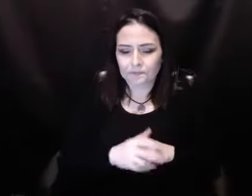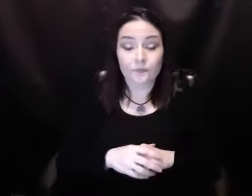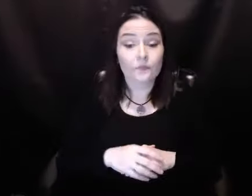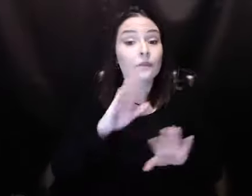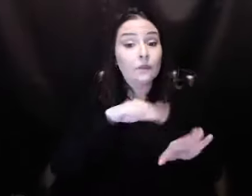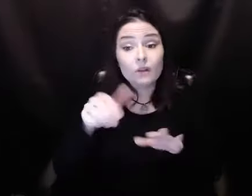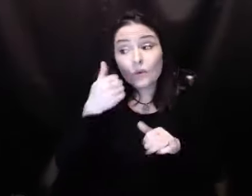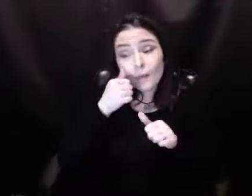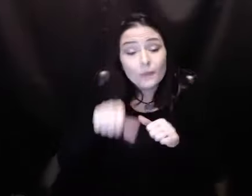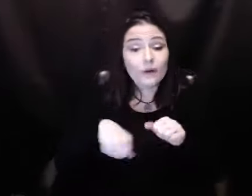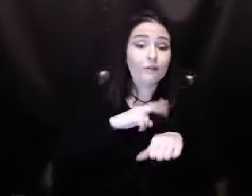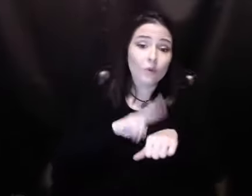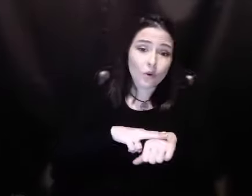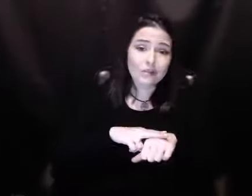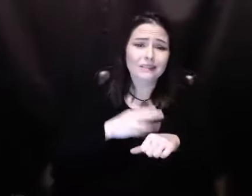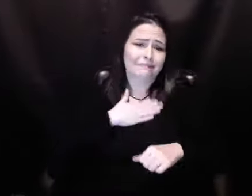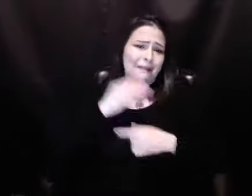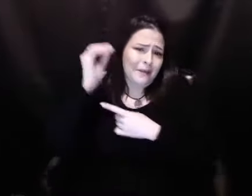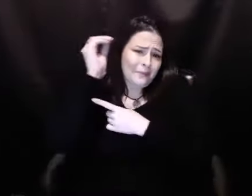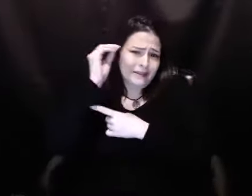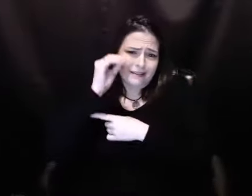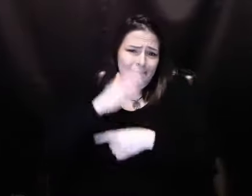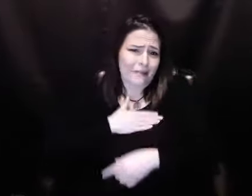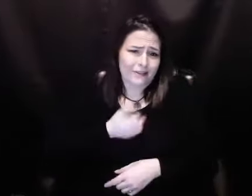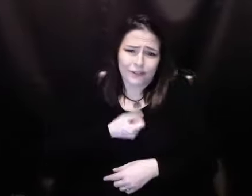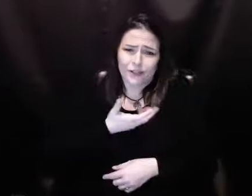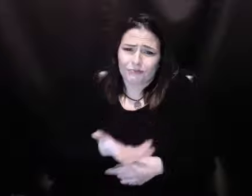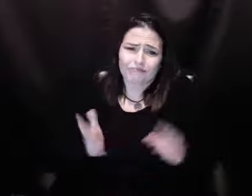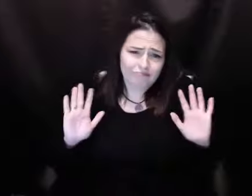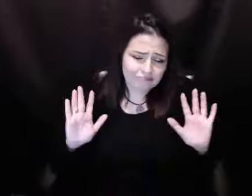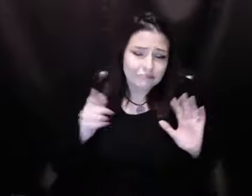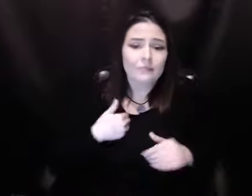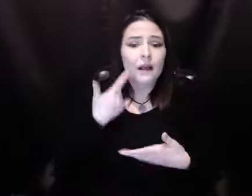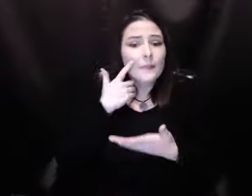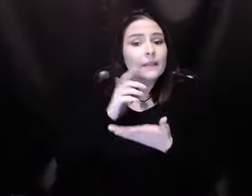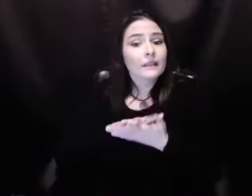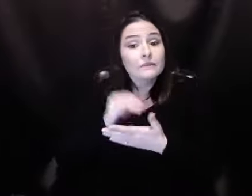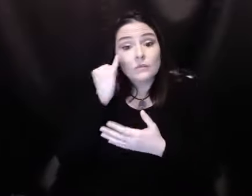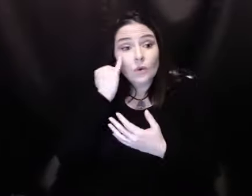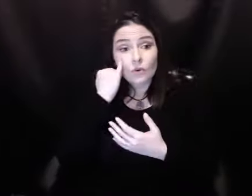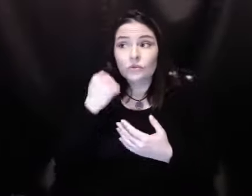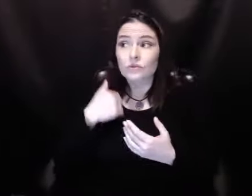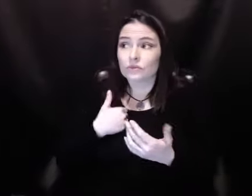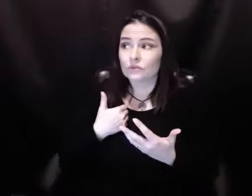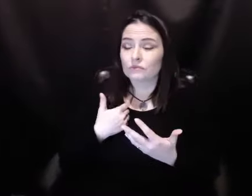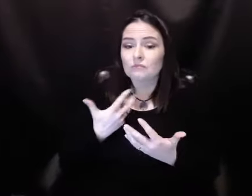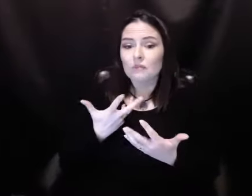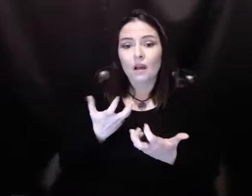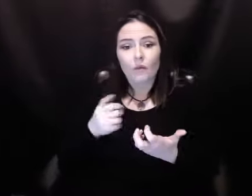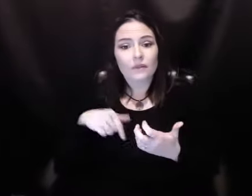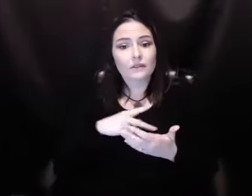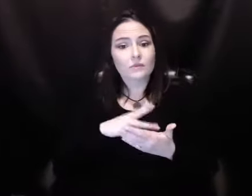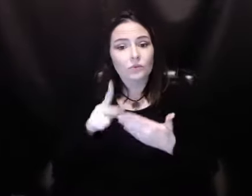about and experiencing the power of this program. That is when my life started to